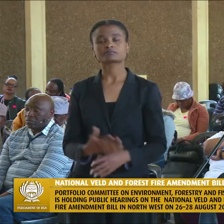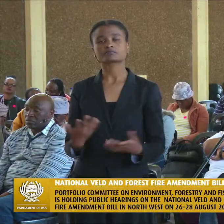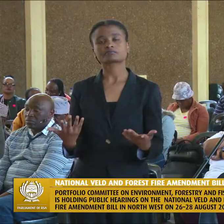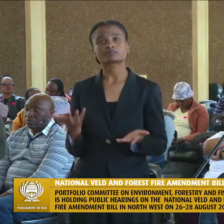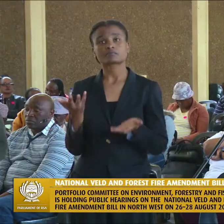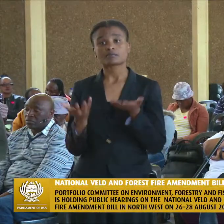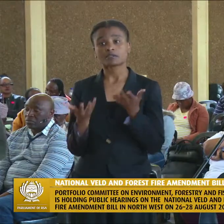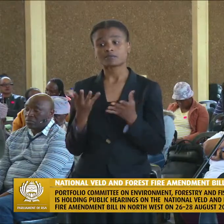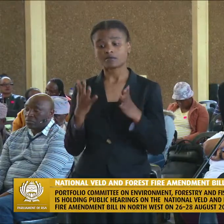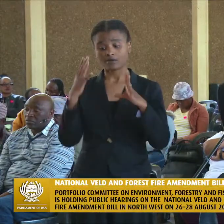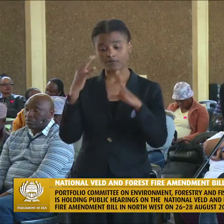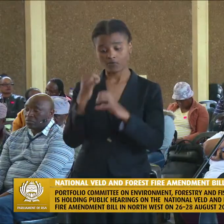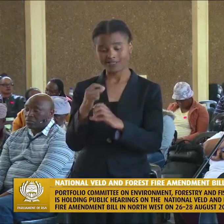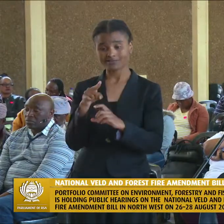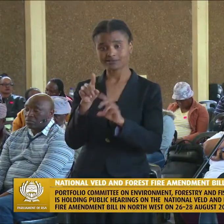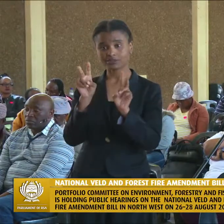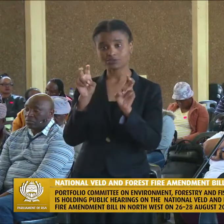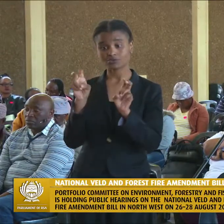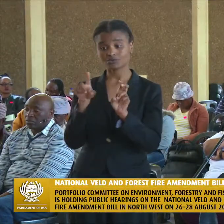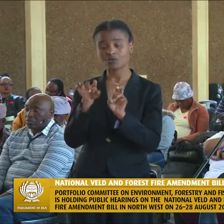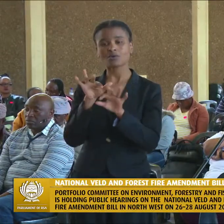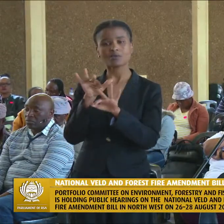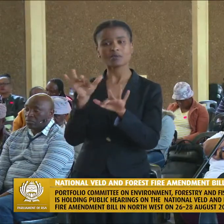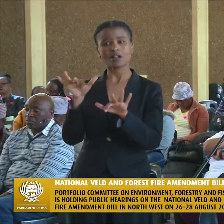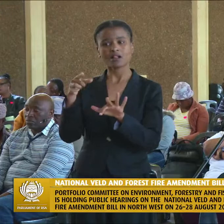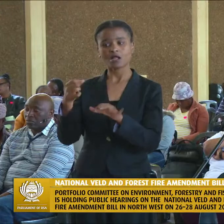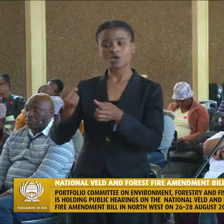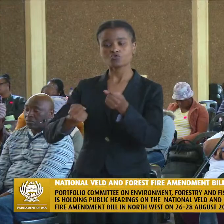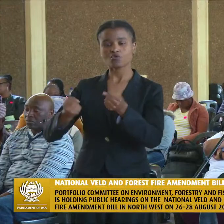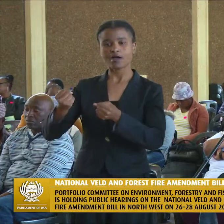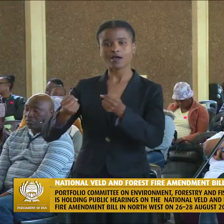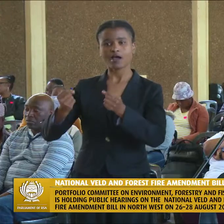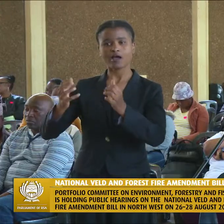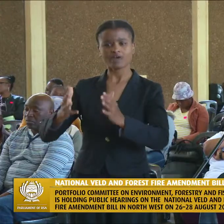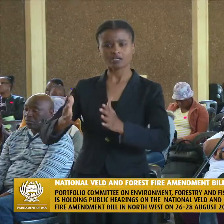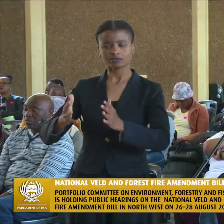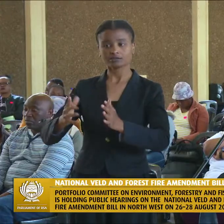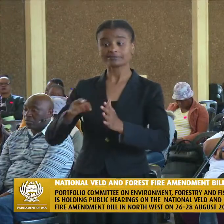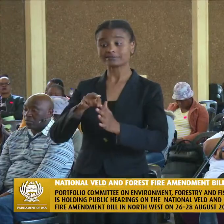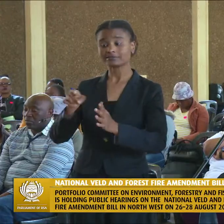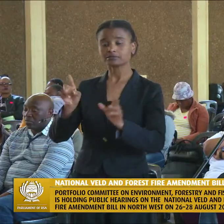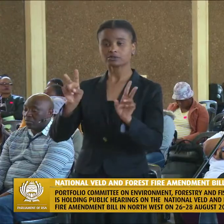if we can deal with the issues of the motorist because most of the time